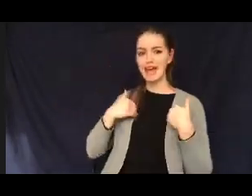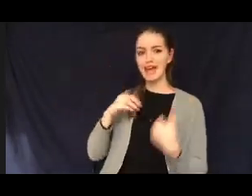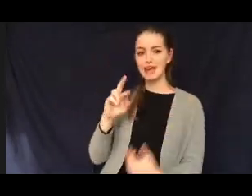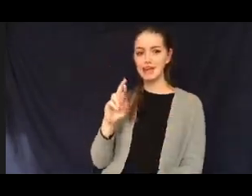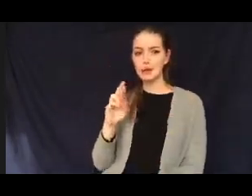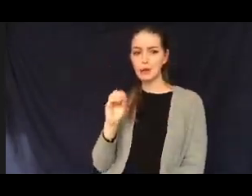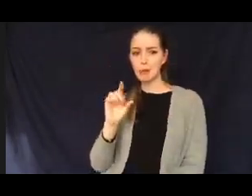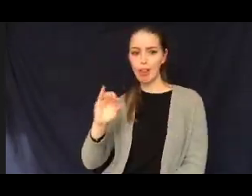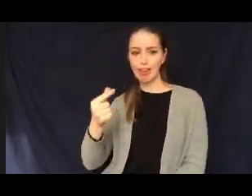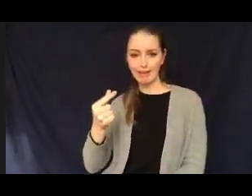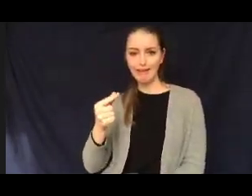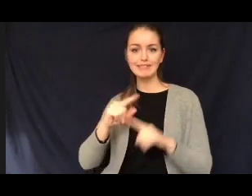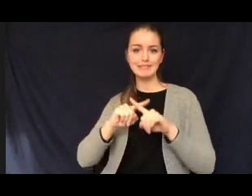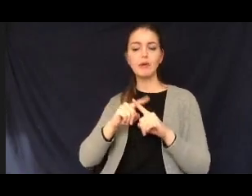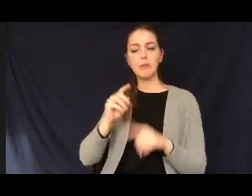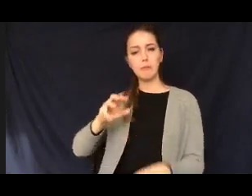different stuff we don't have today.